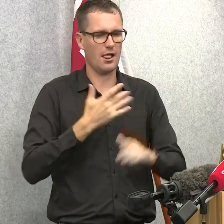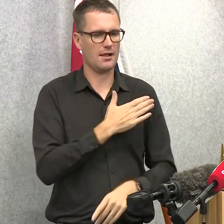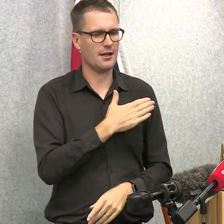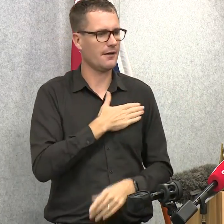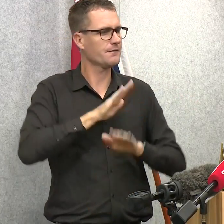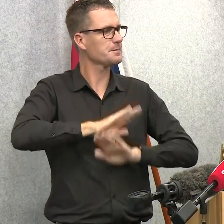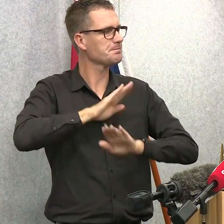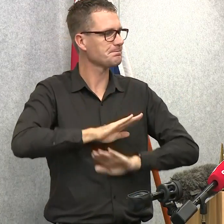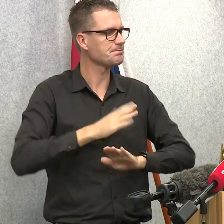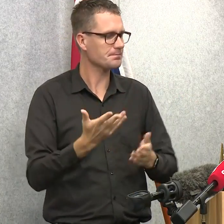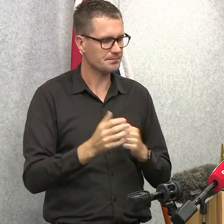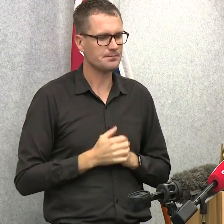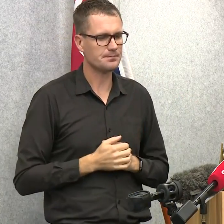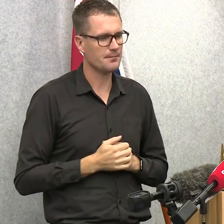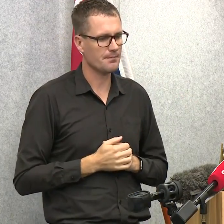some people,